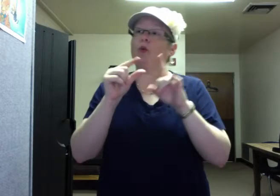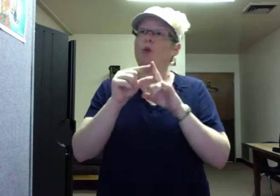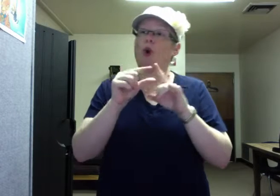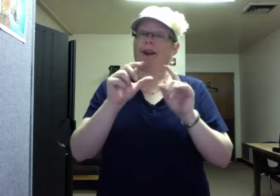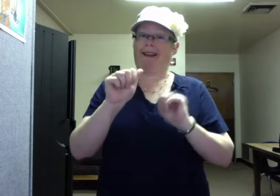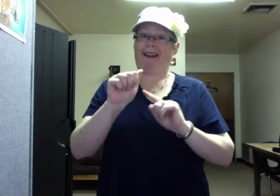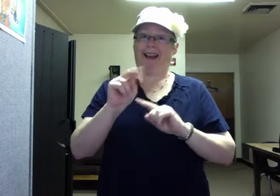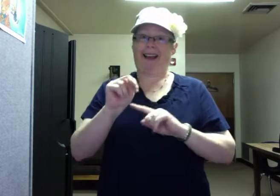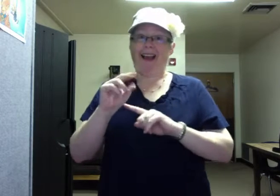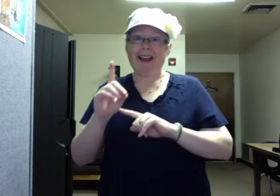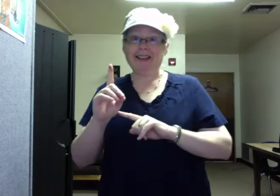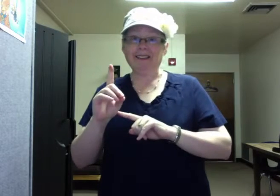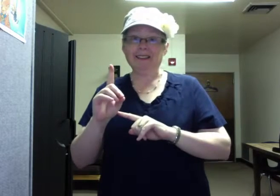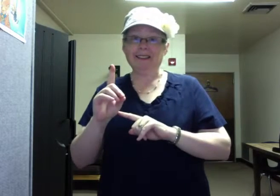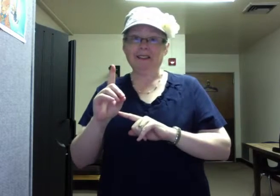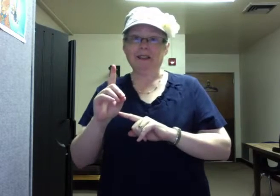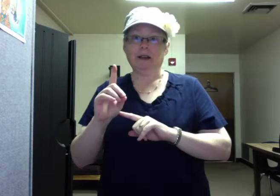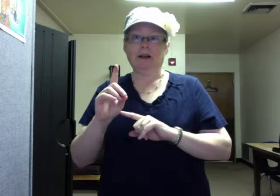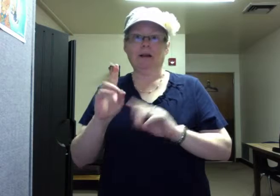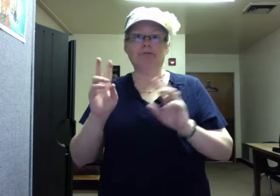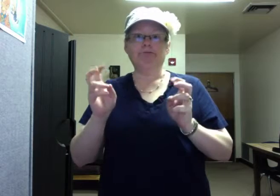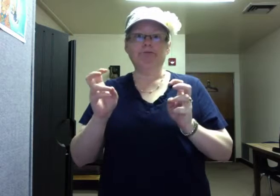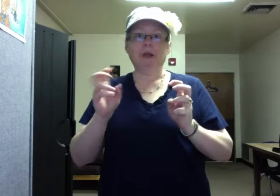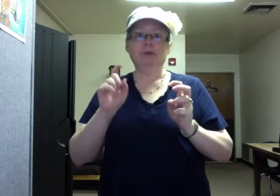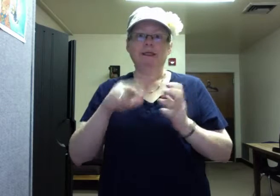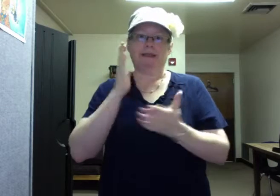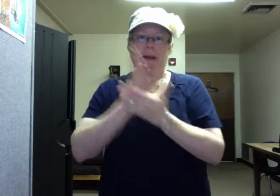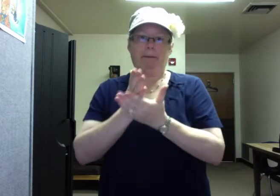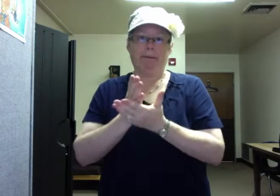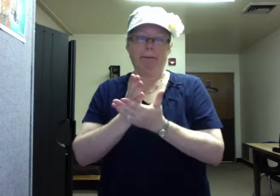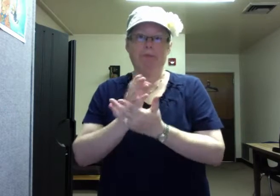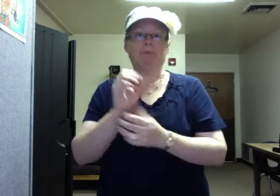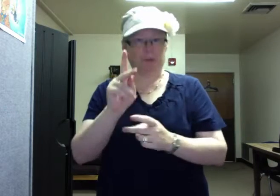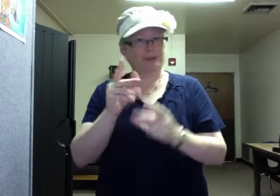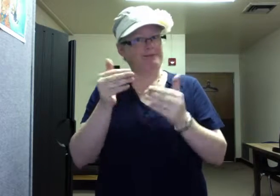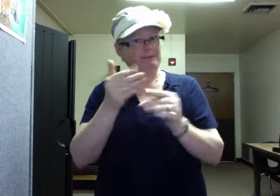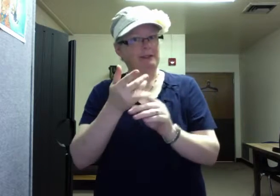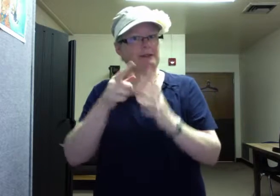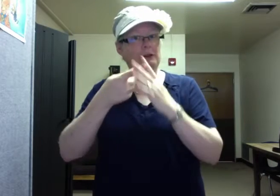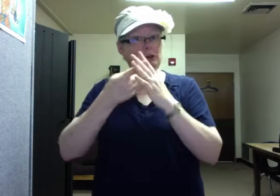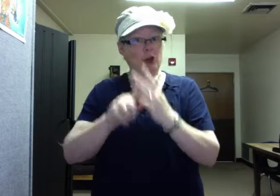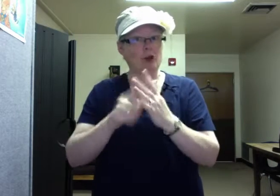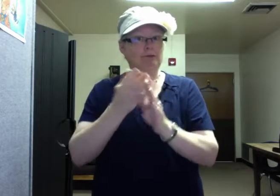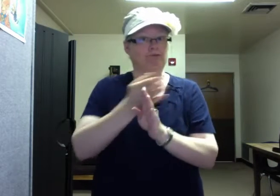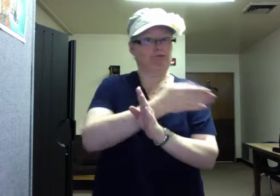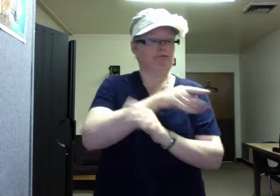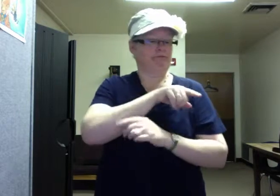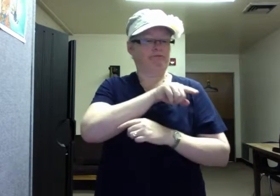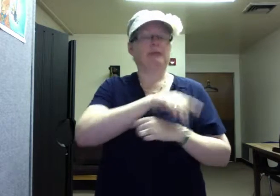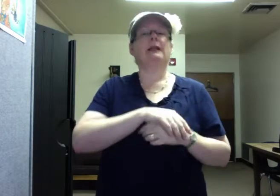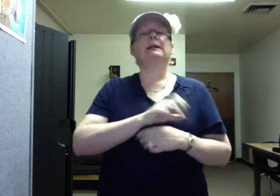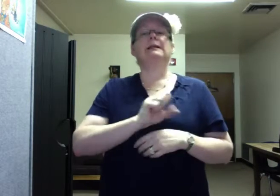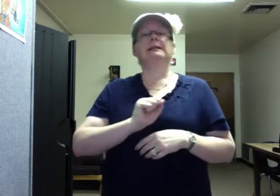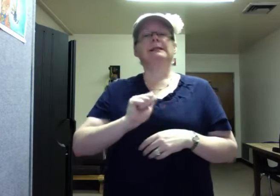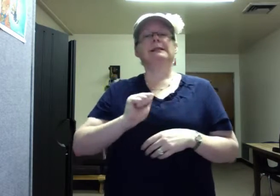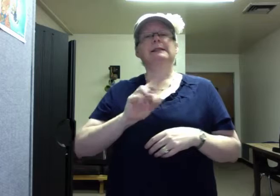to Stop. Okay, so let's start at the beginning. Sarah has a total of 96 DVDs in her